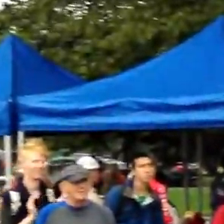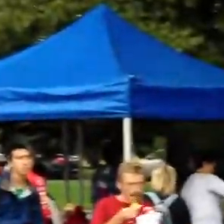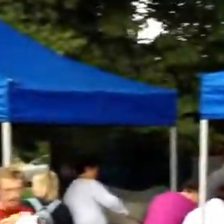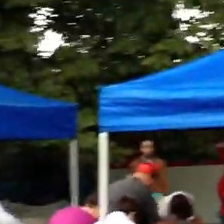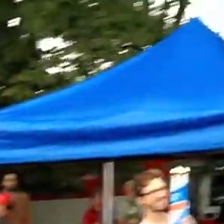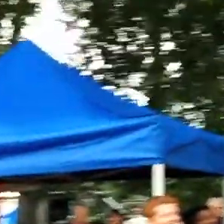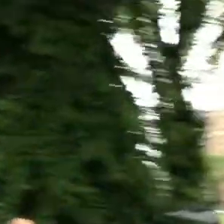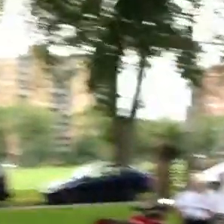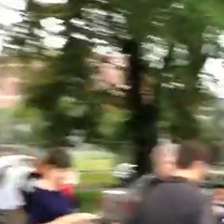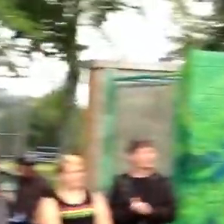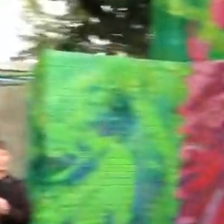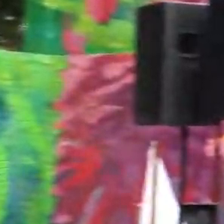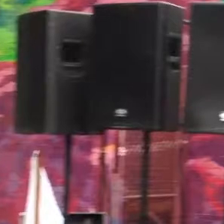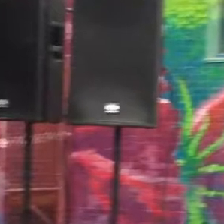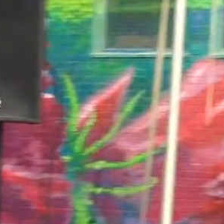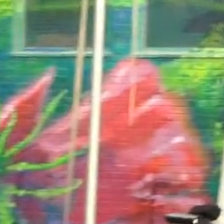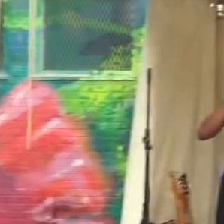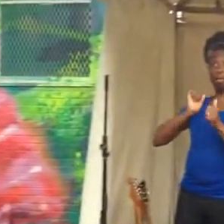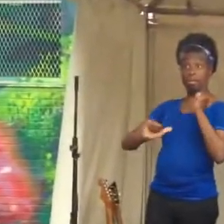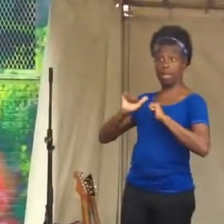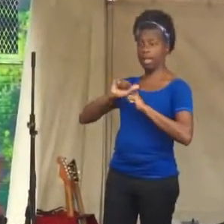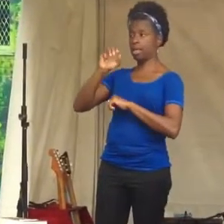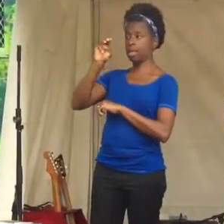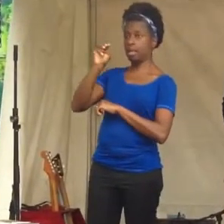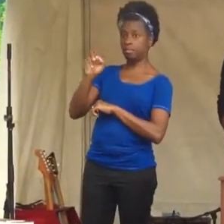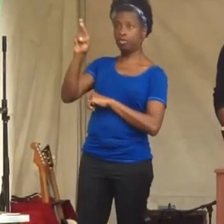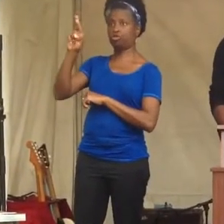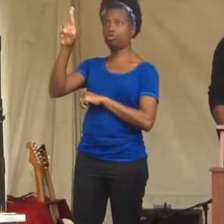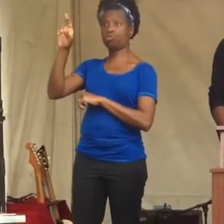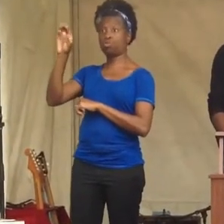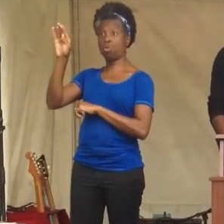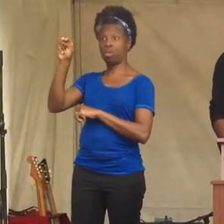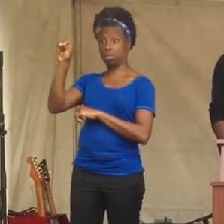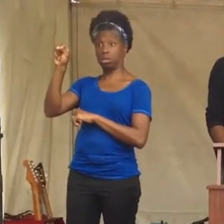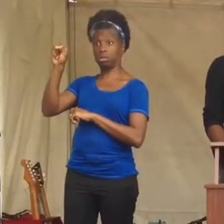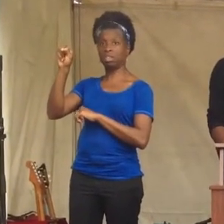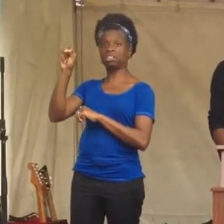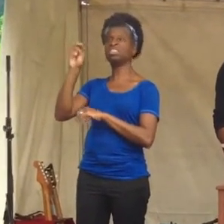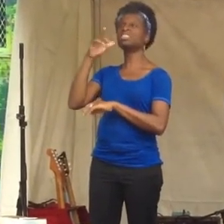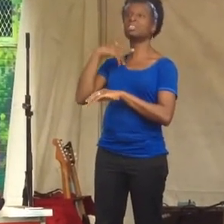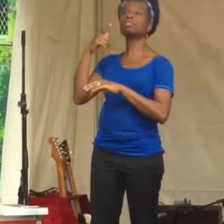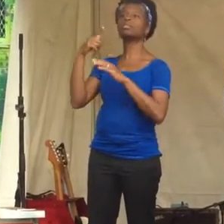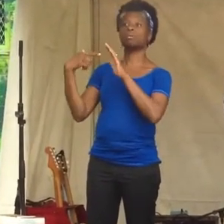Paul, Mr. Robeson is on at the Bus Stop Theatre this afternoon, tomorrow